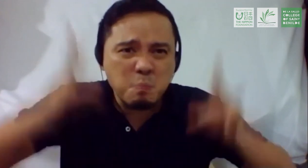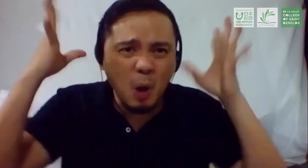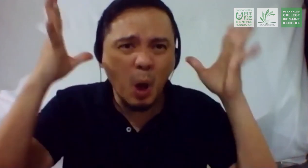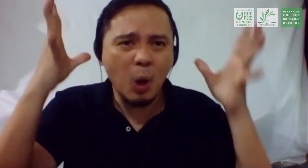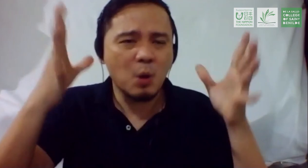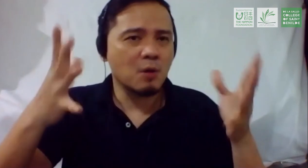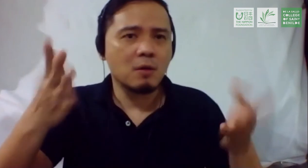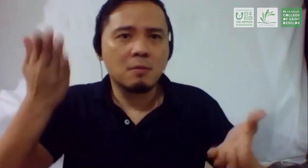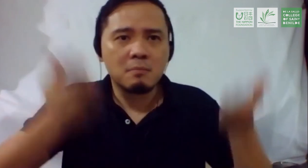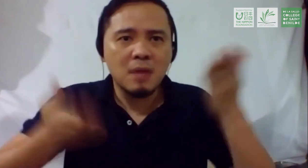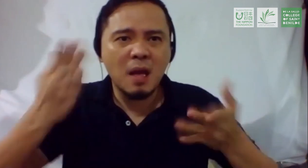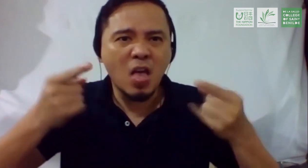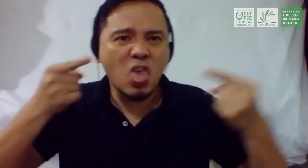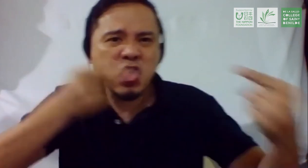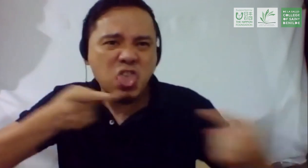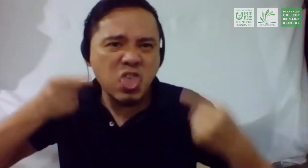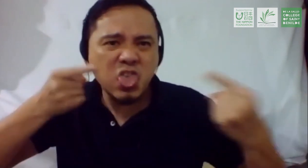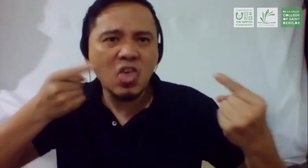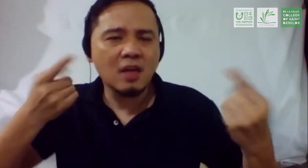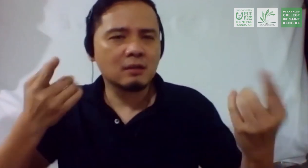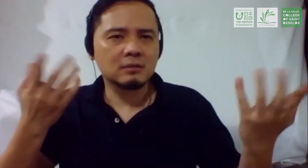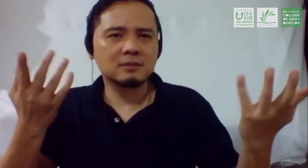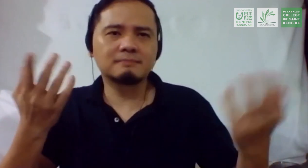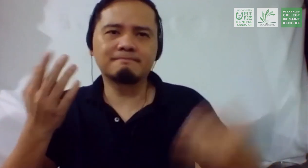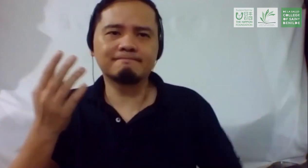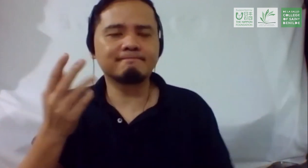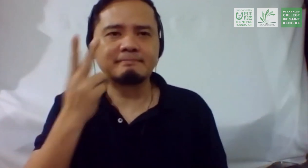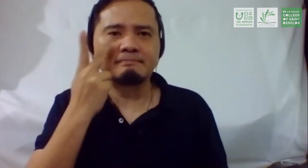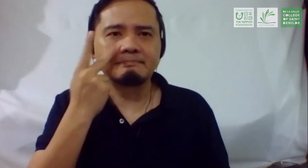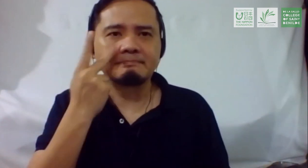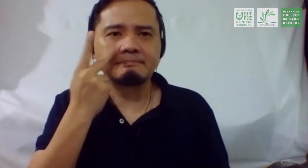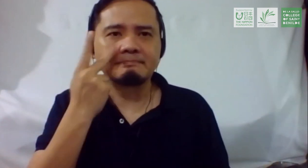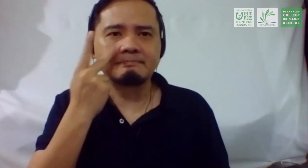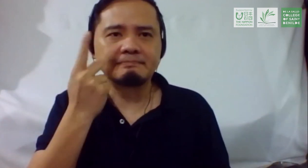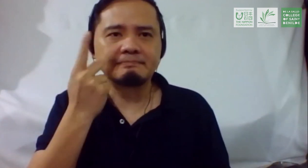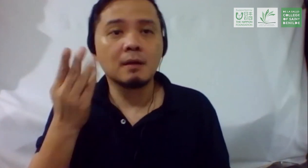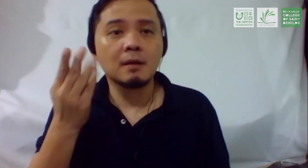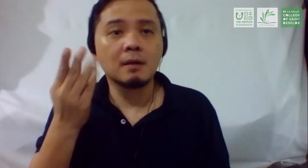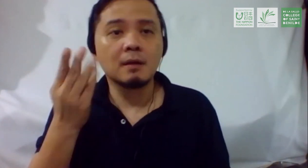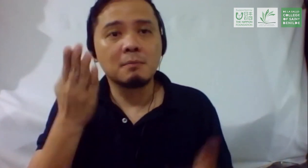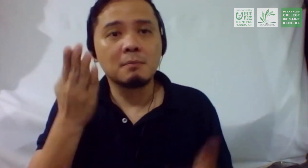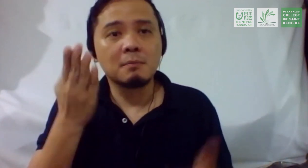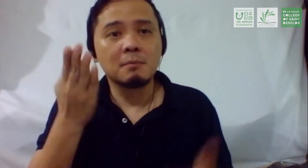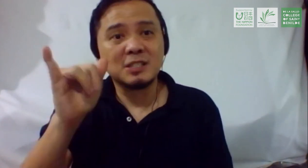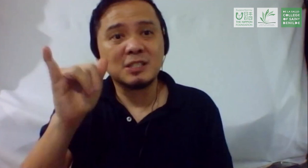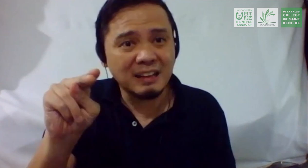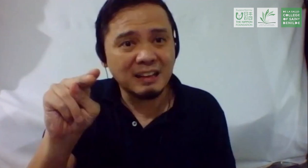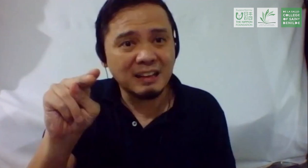I don't know. We won't find out really until January, but between now and January 20th, it's going to be